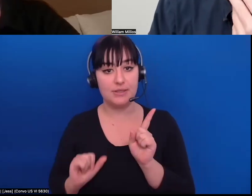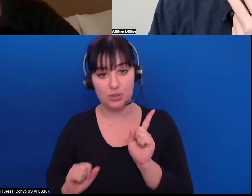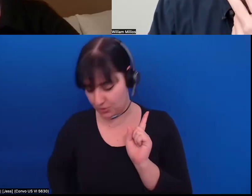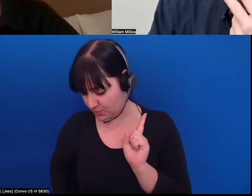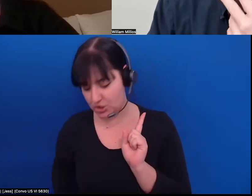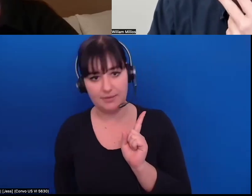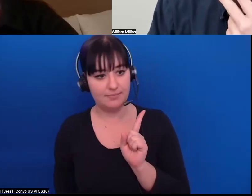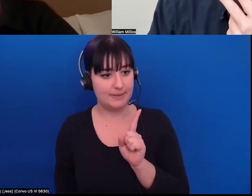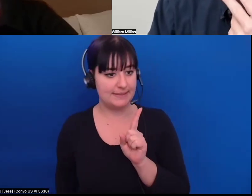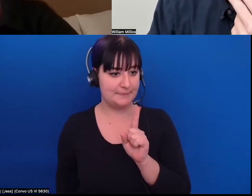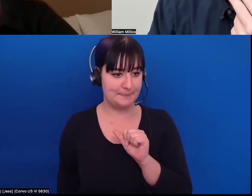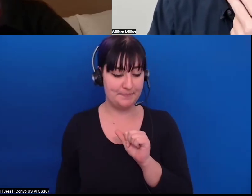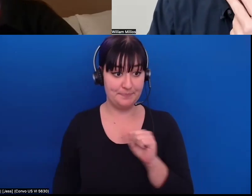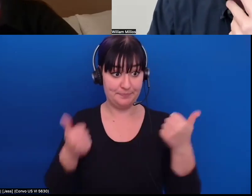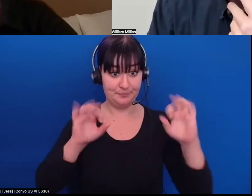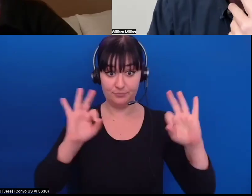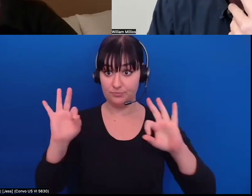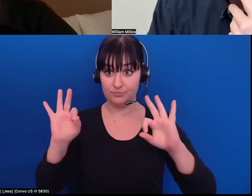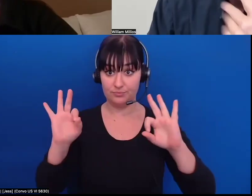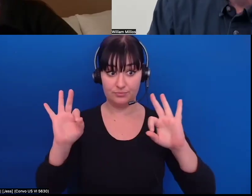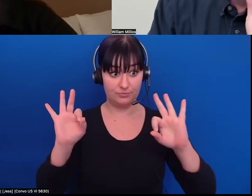the interpreter switching, please.